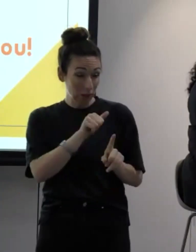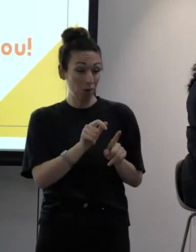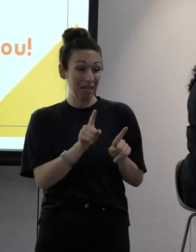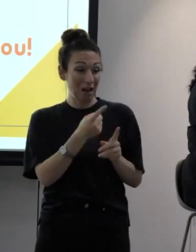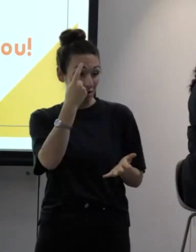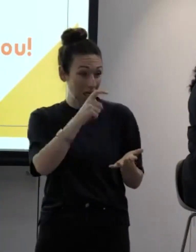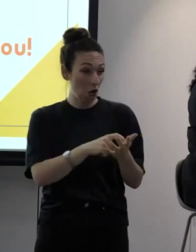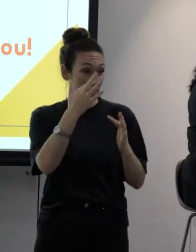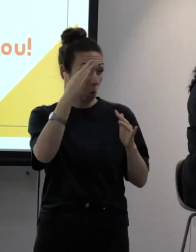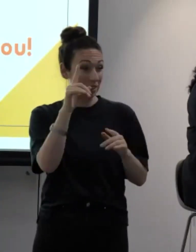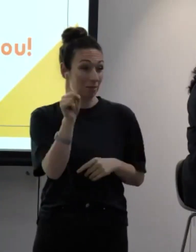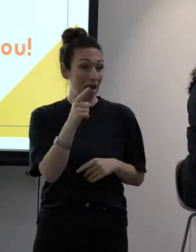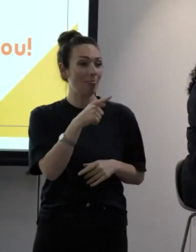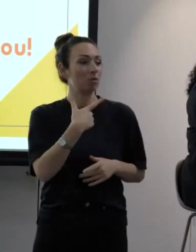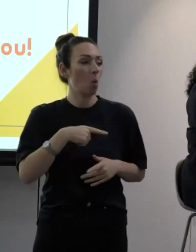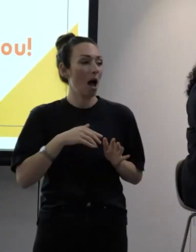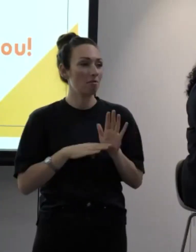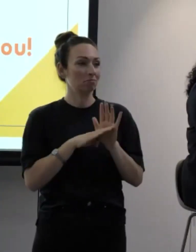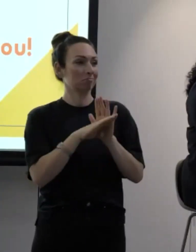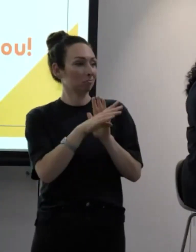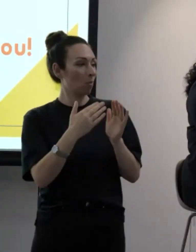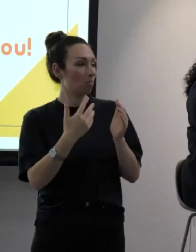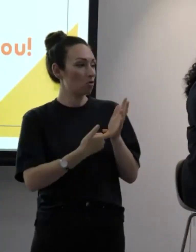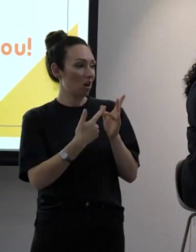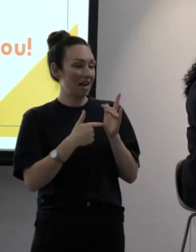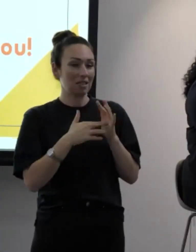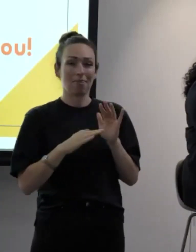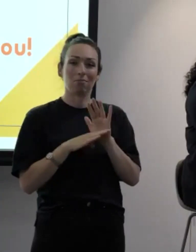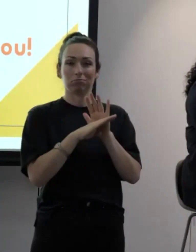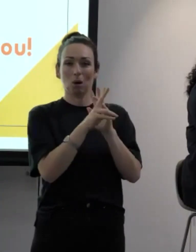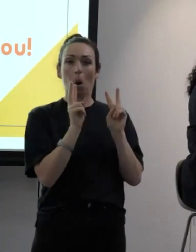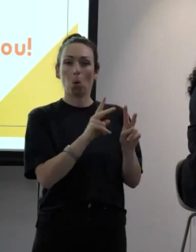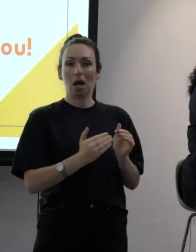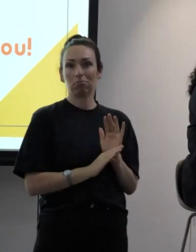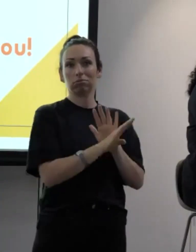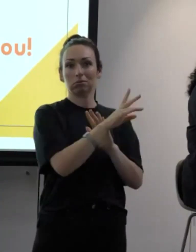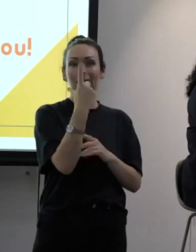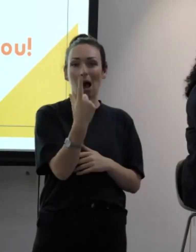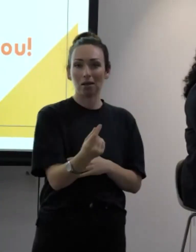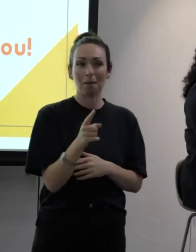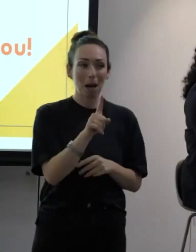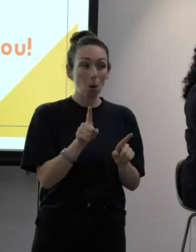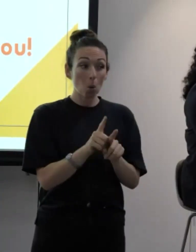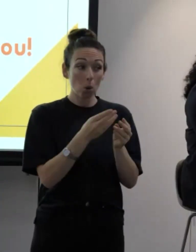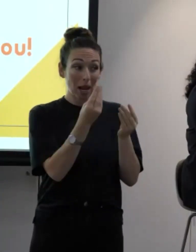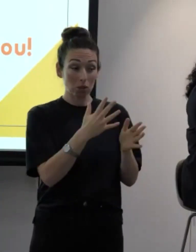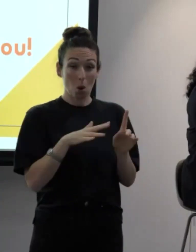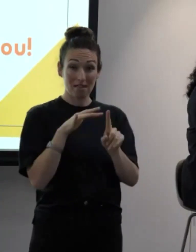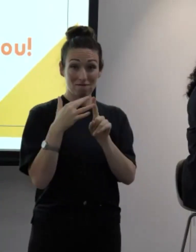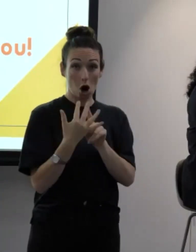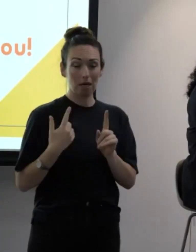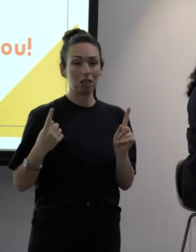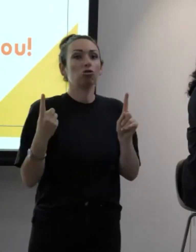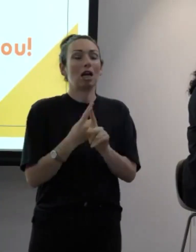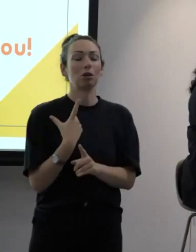it contributes to the increase in the rates, but also our environment is changing really quickly and has been